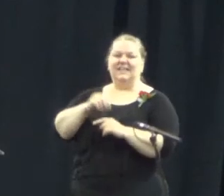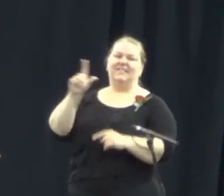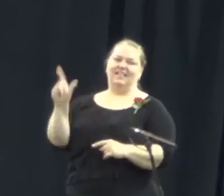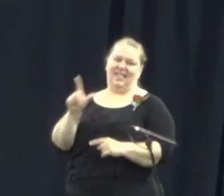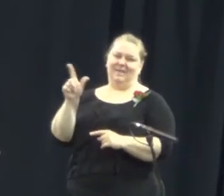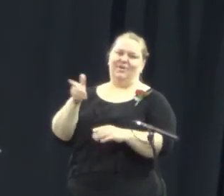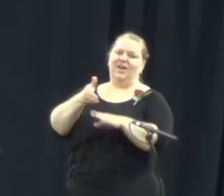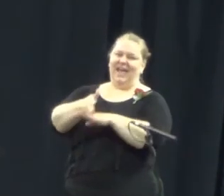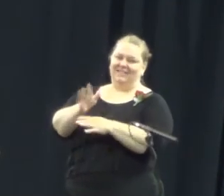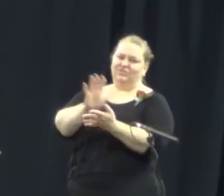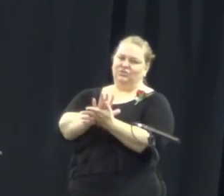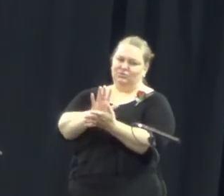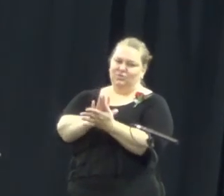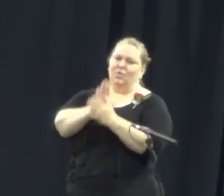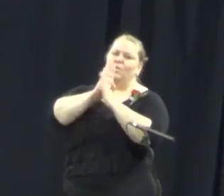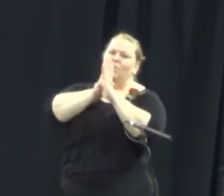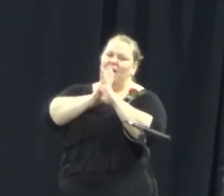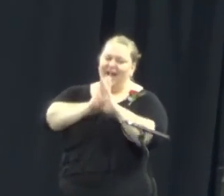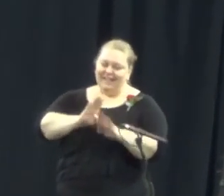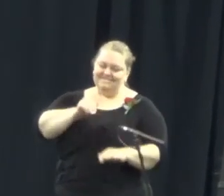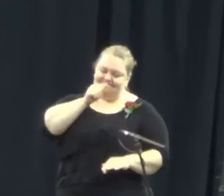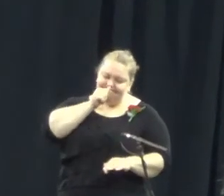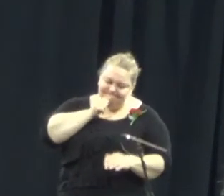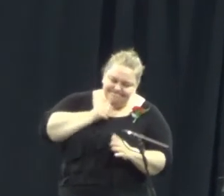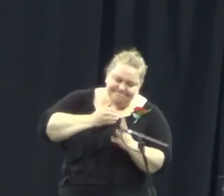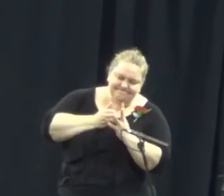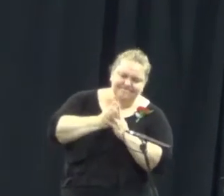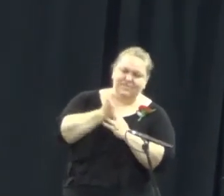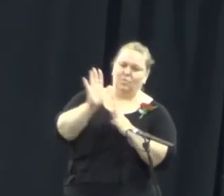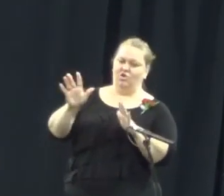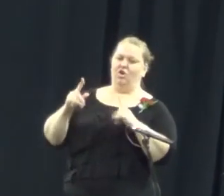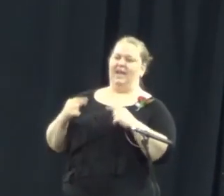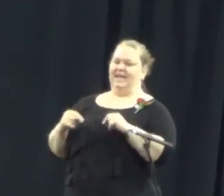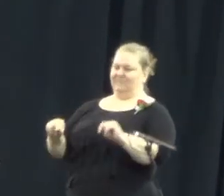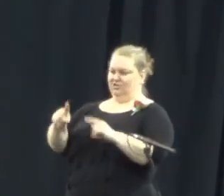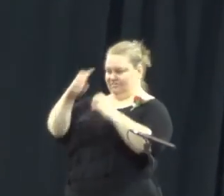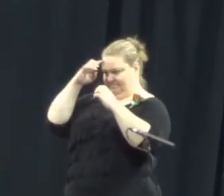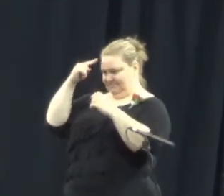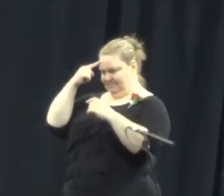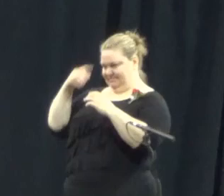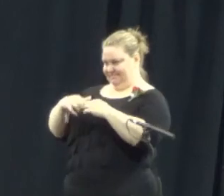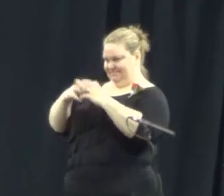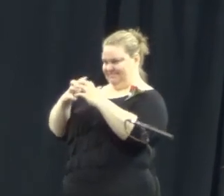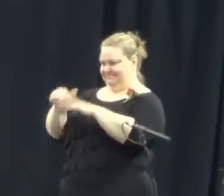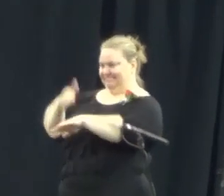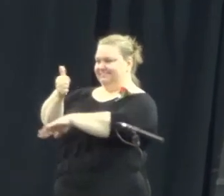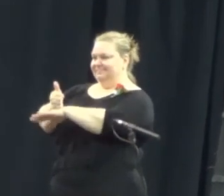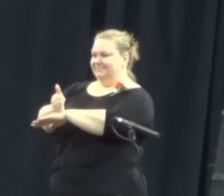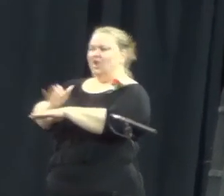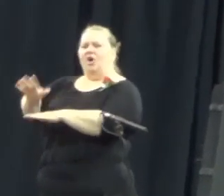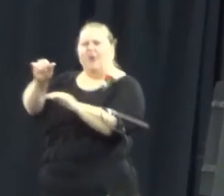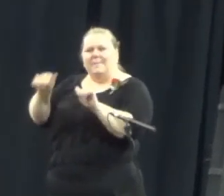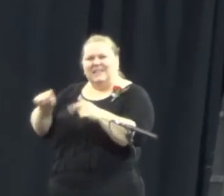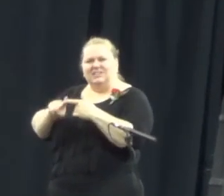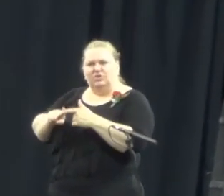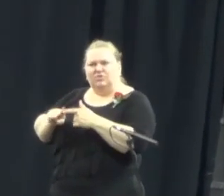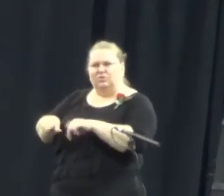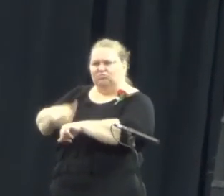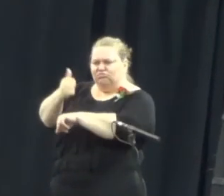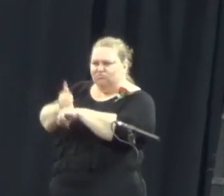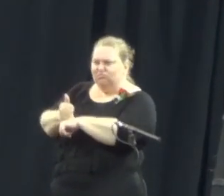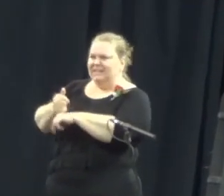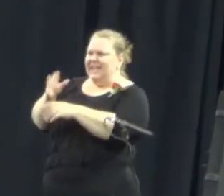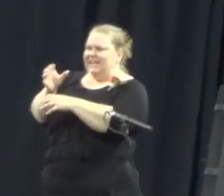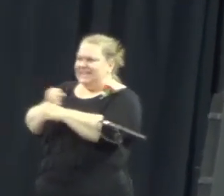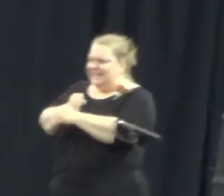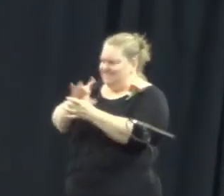after school, quietly persisting with her efforts. Her ability to have an idea, to organize it, to get her friends